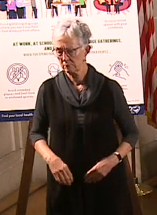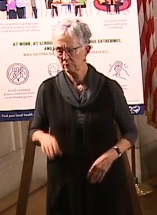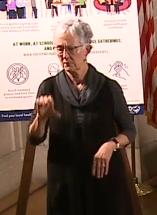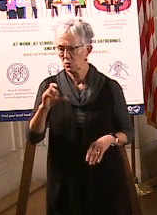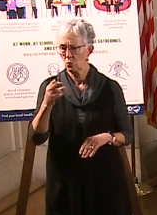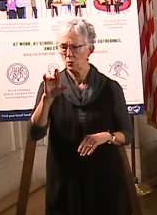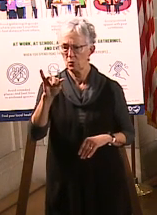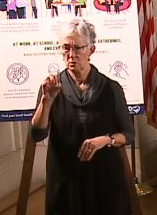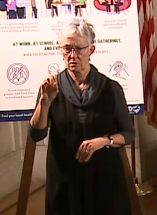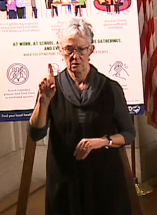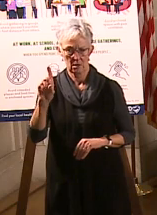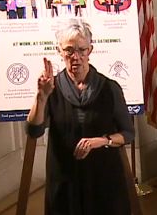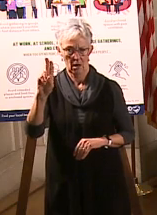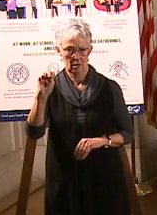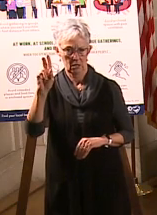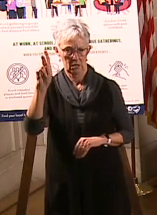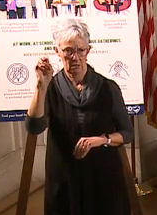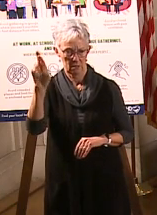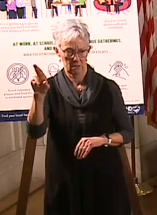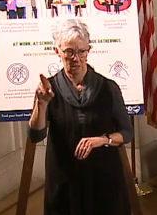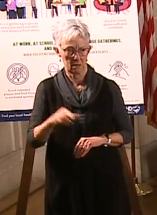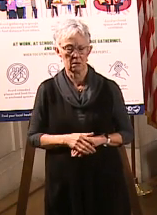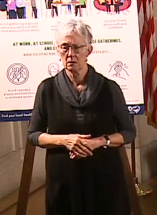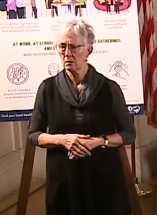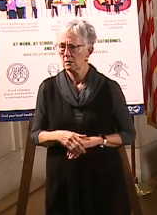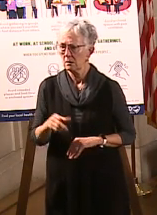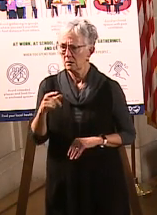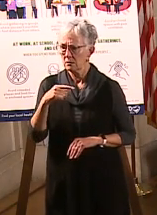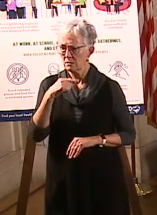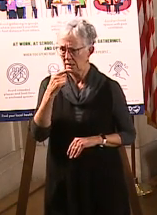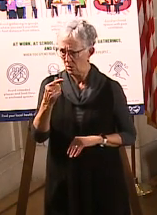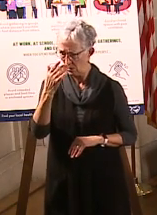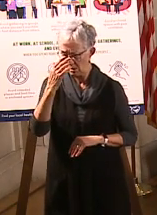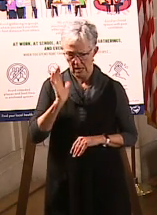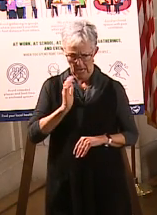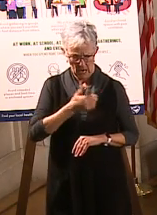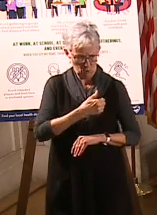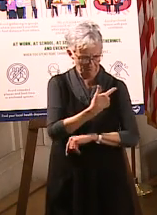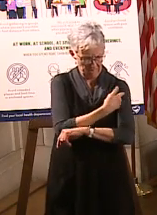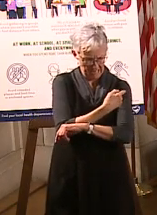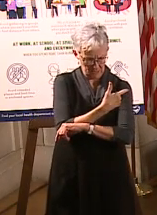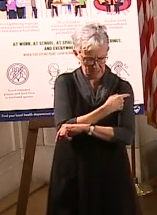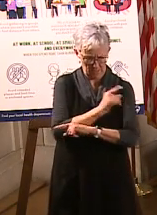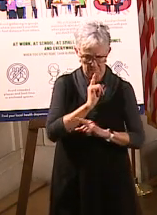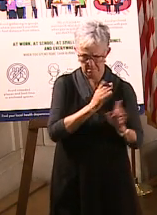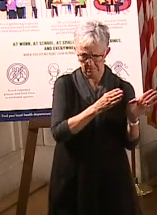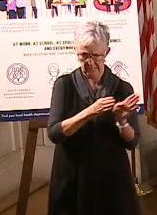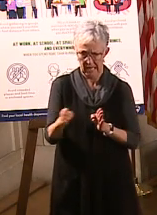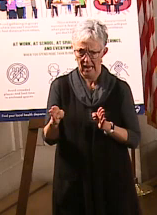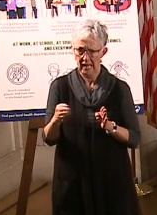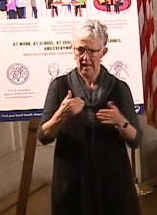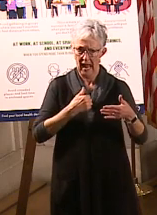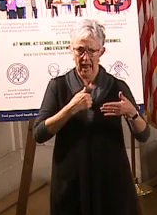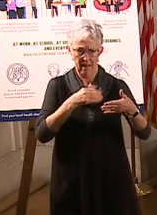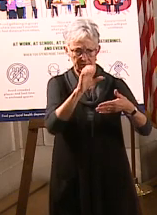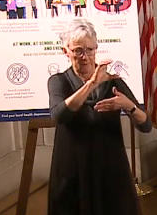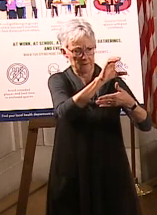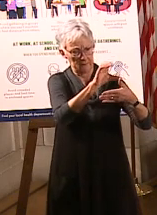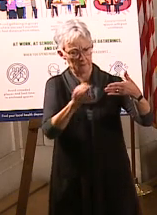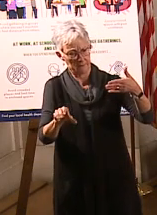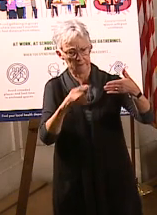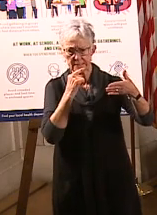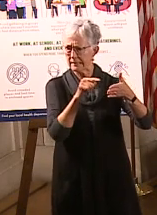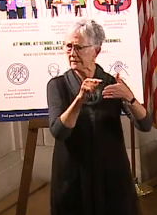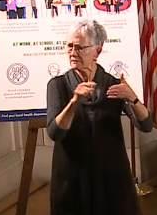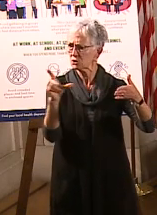So Chris Dunker's asking, there's some confusion about why is the vaccination plan marked draft? Is this the final plan? And that gets back to